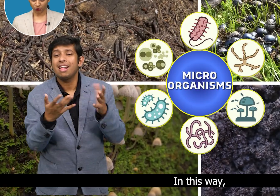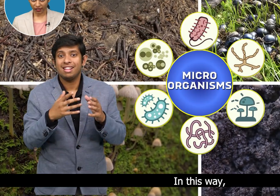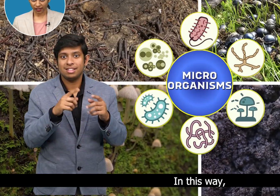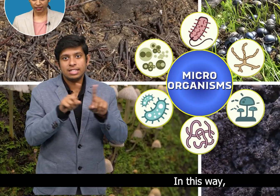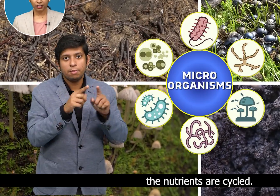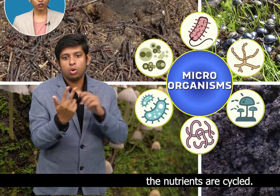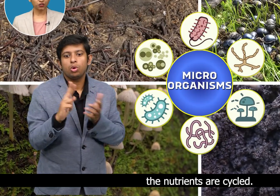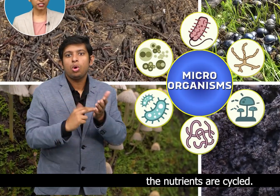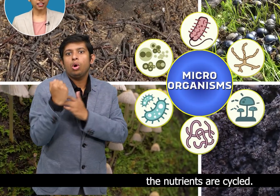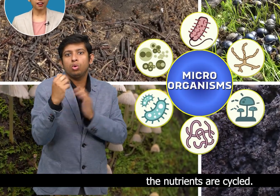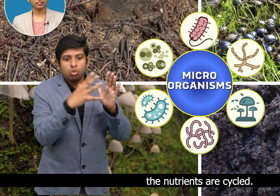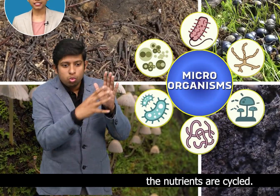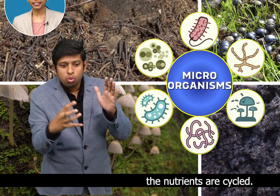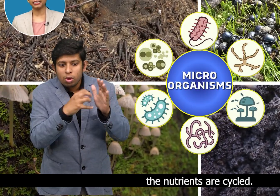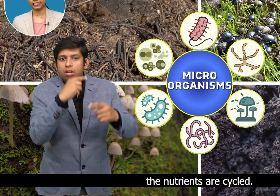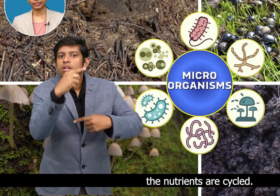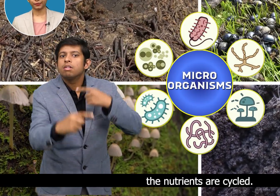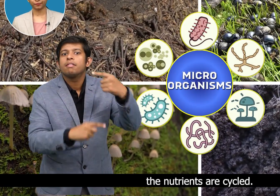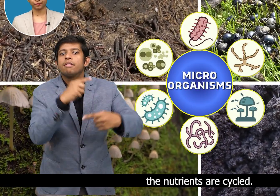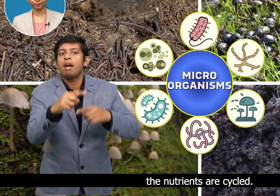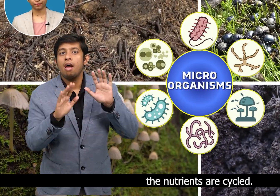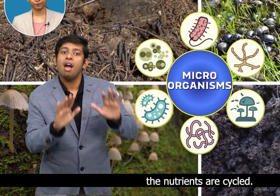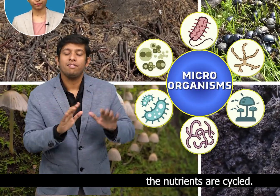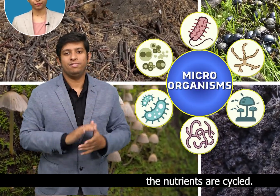In this way, the nutrients are cycled.